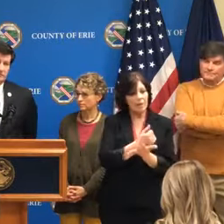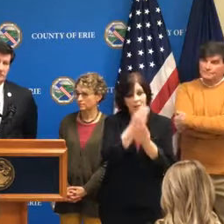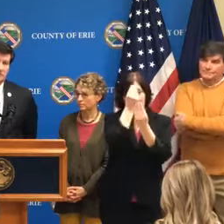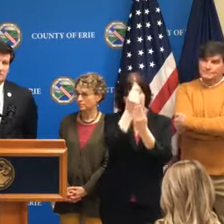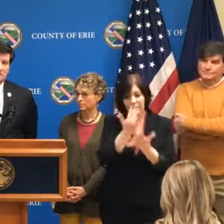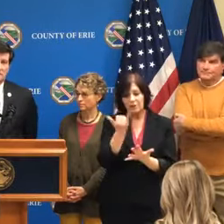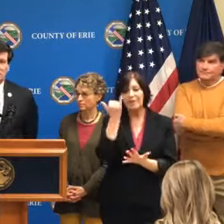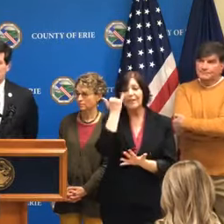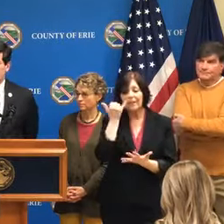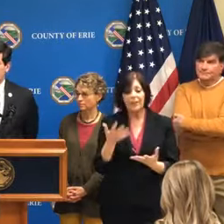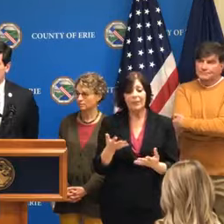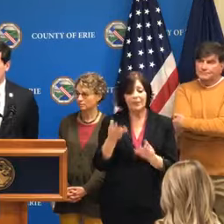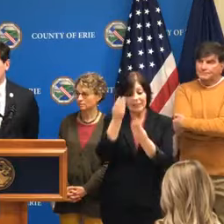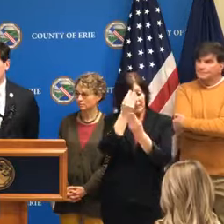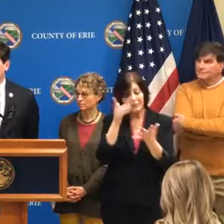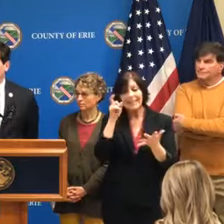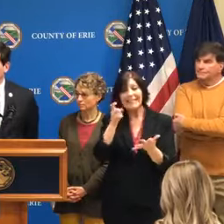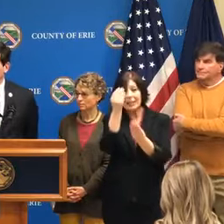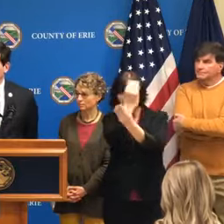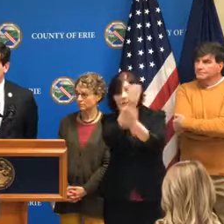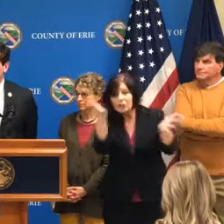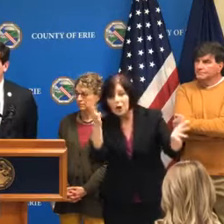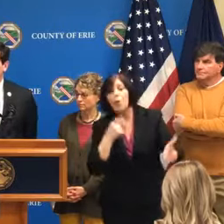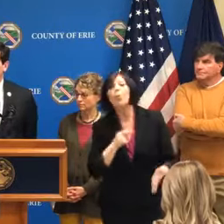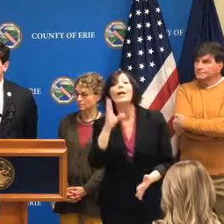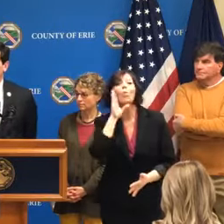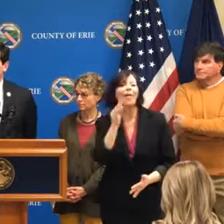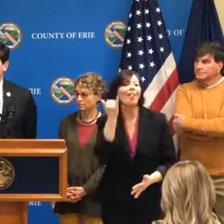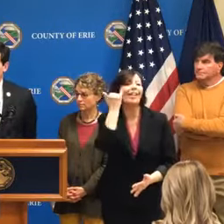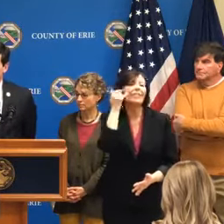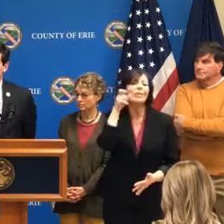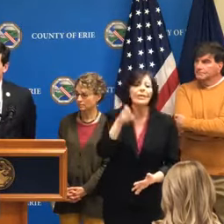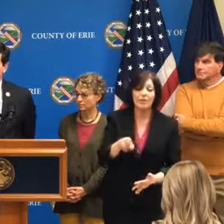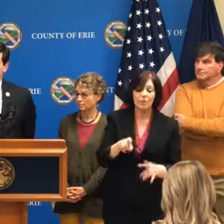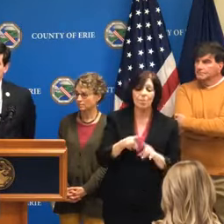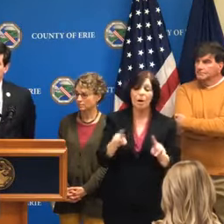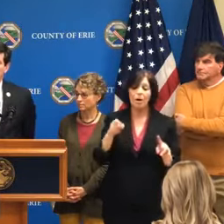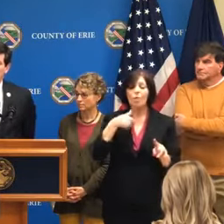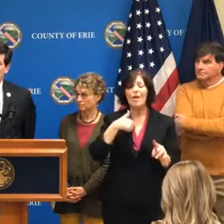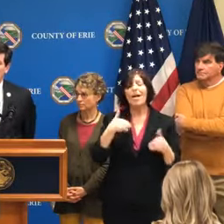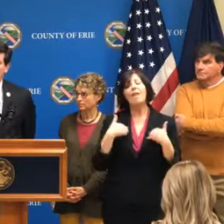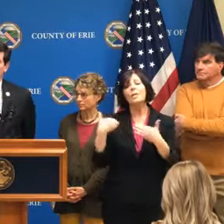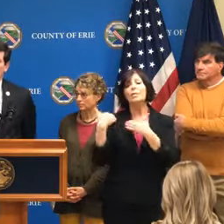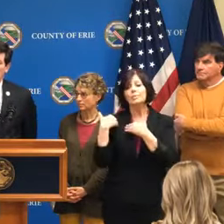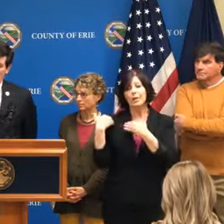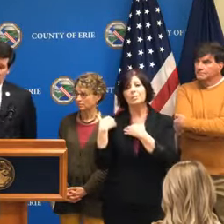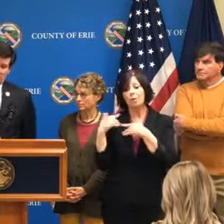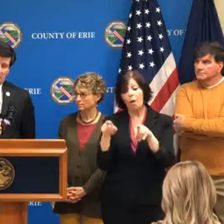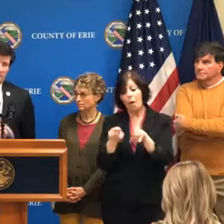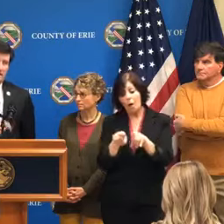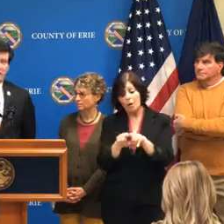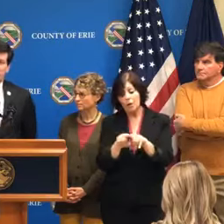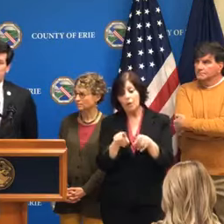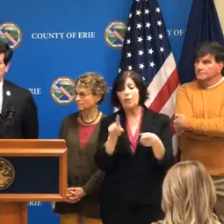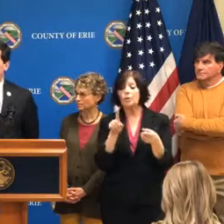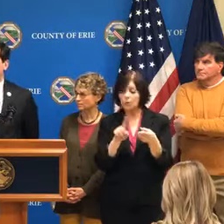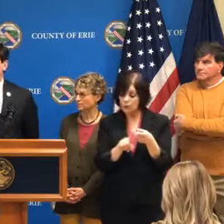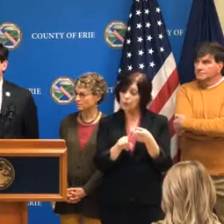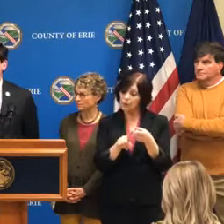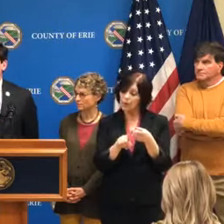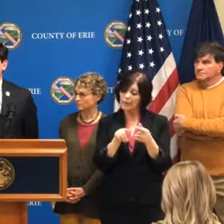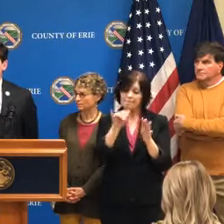there's information that needs to be shared to the public, we will. But we also have a responsibility to identify through